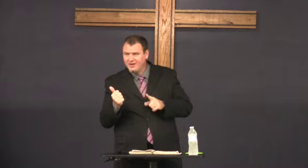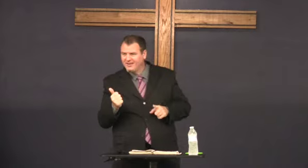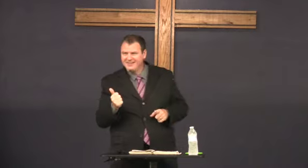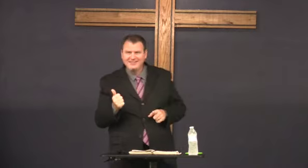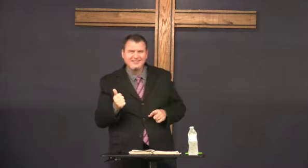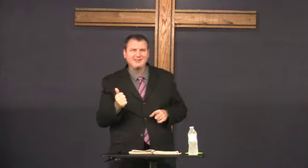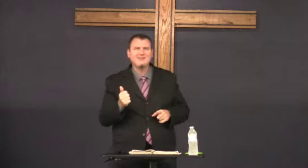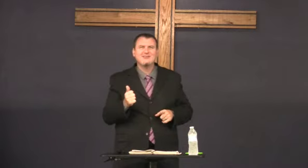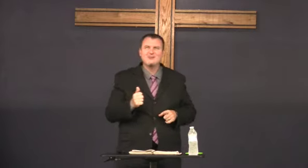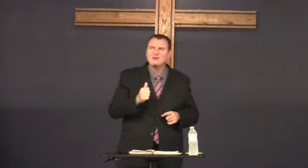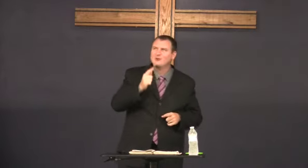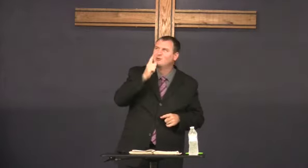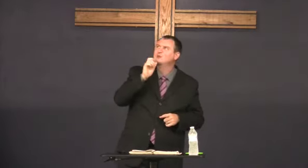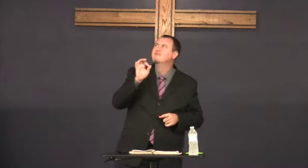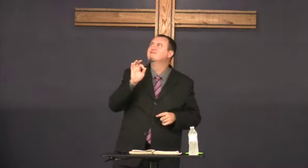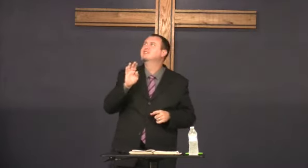the most easily fooled.